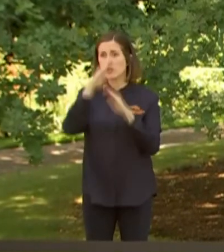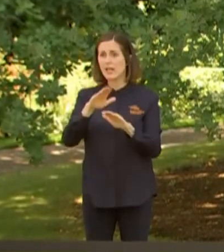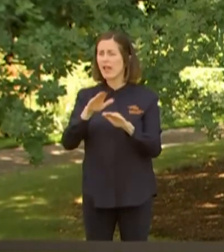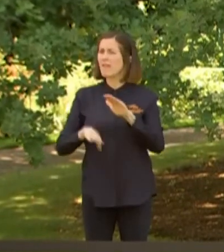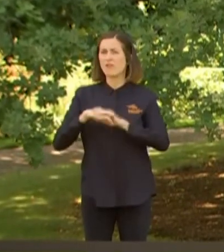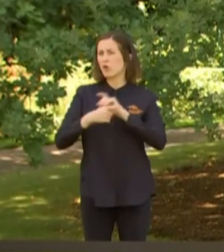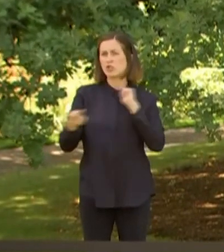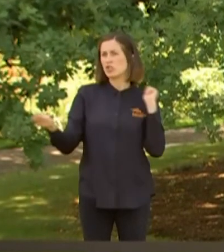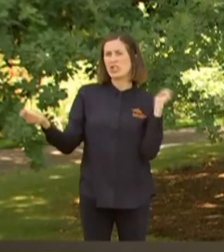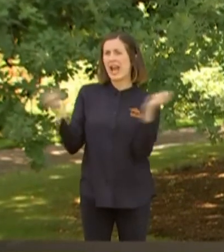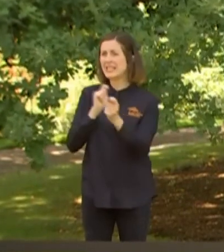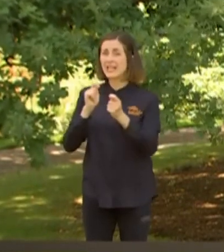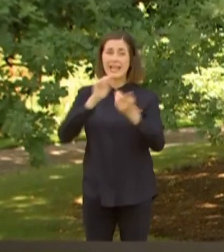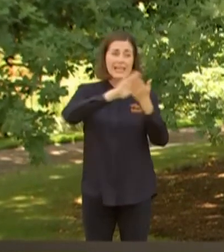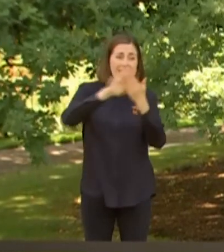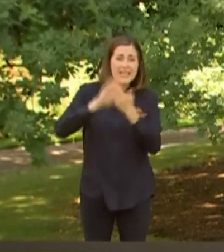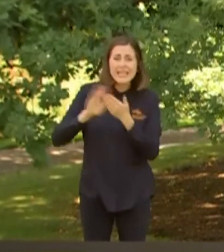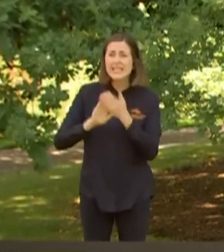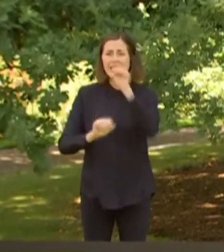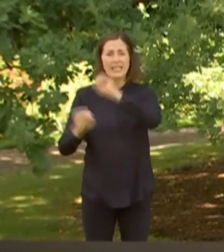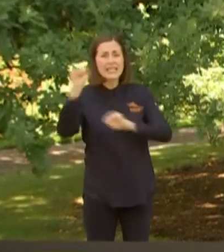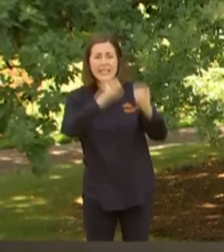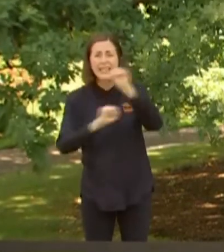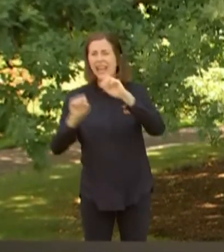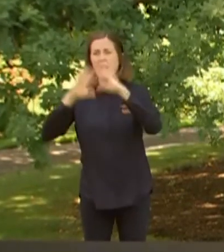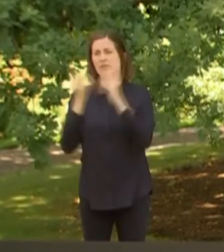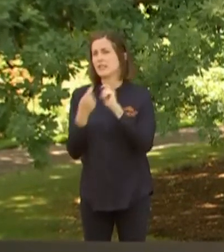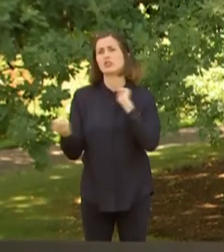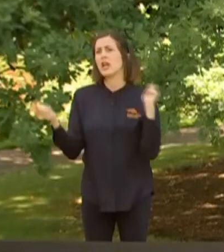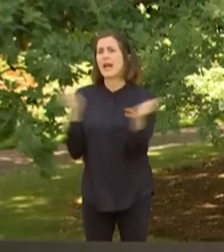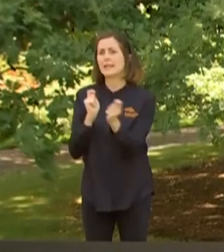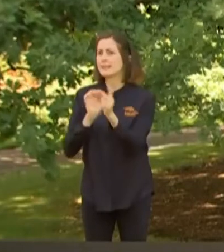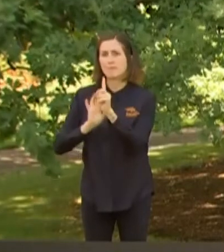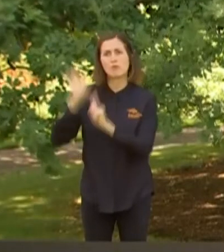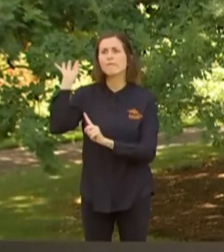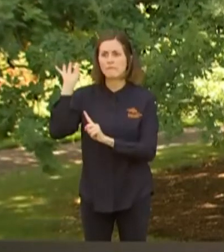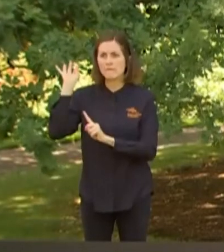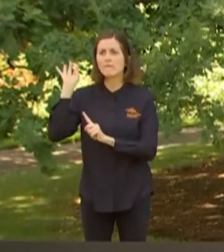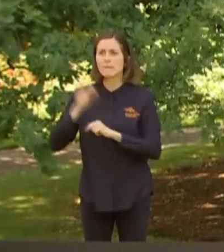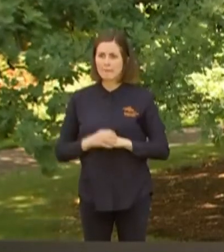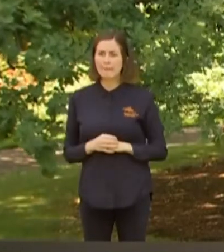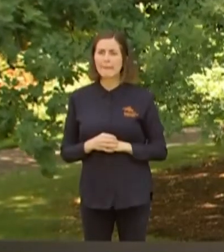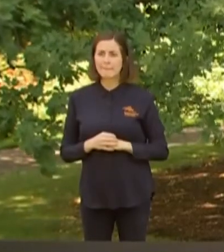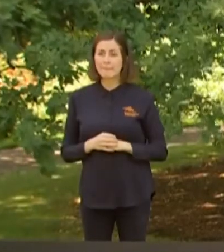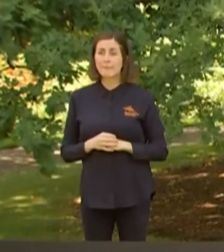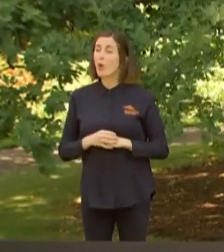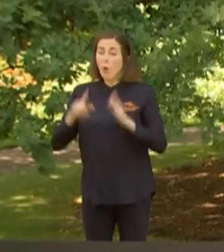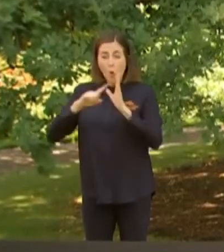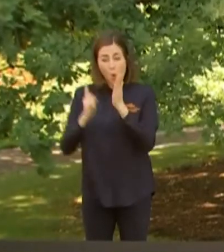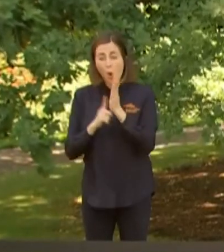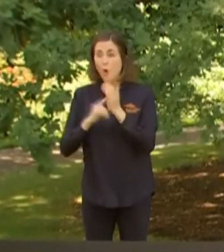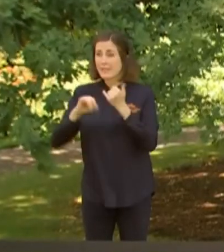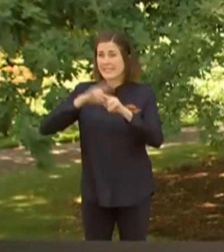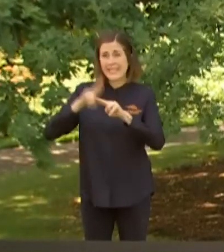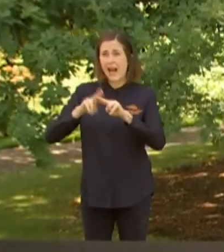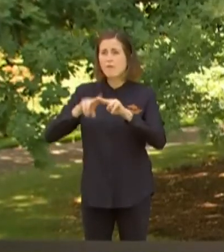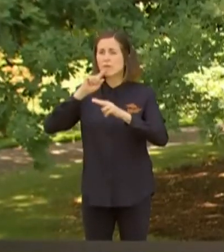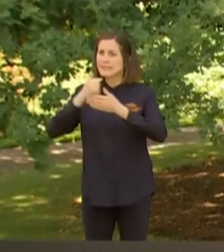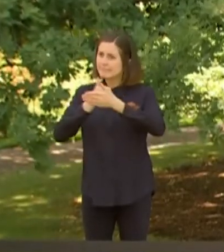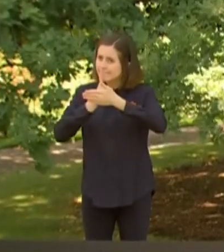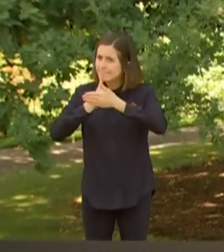reset all the cleaning and hotel functions. So, as the Minister mentioned, all the contracts have been reset, and we've done